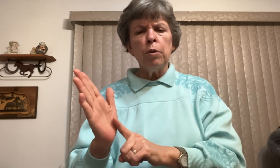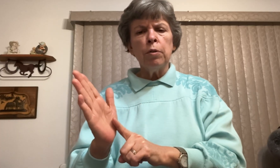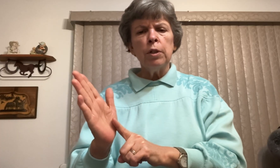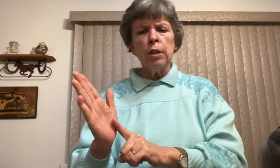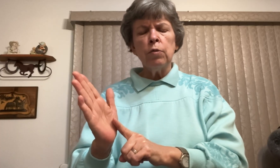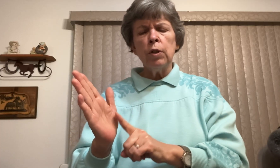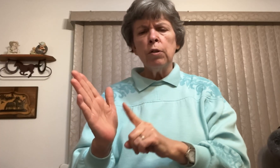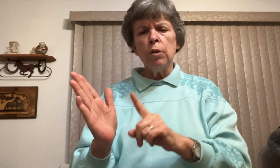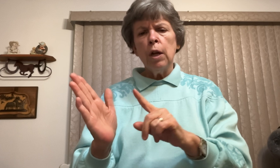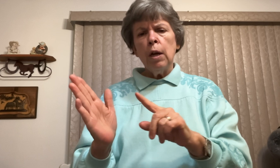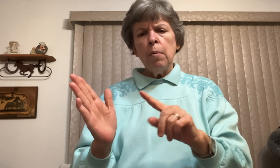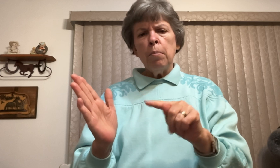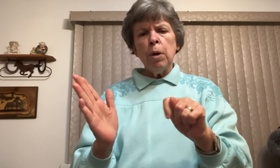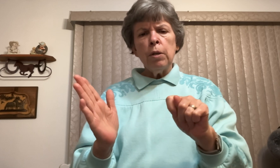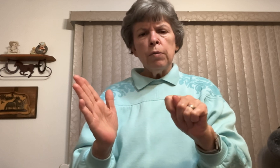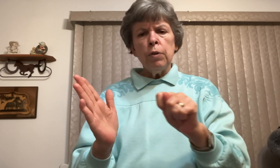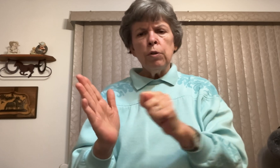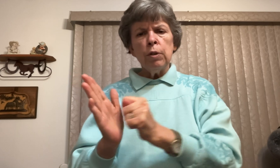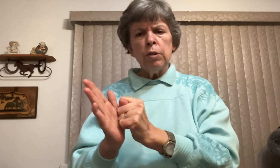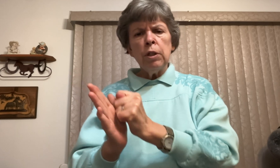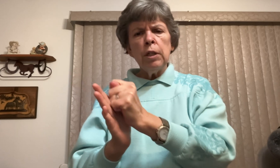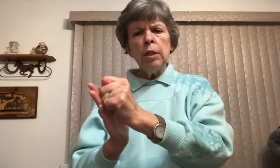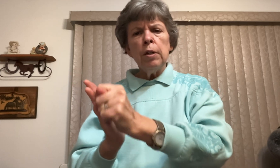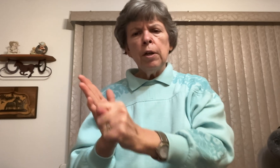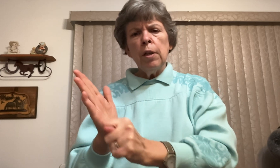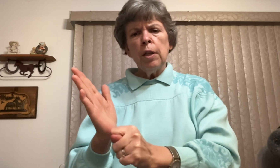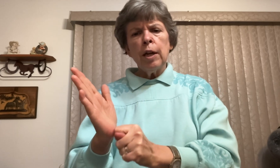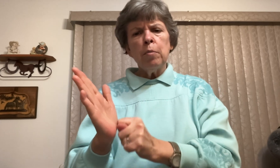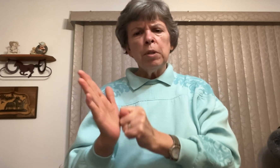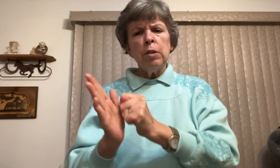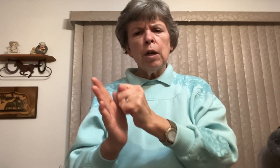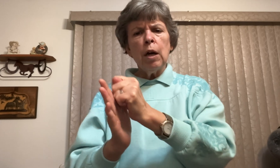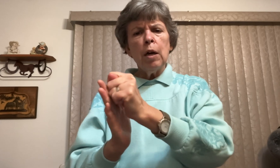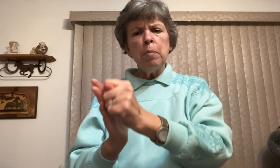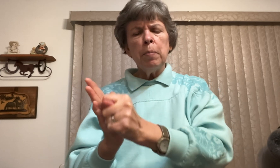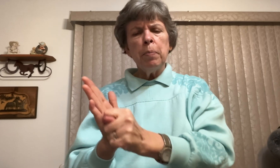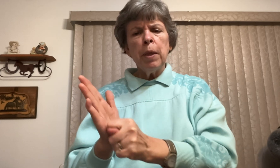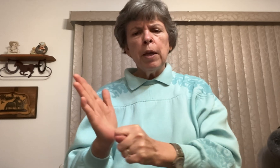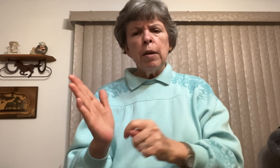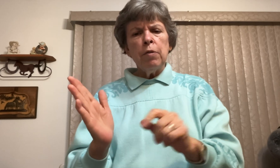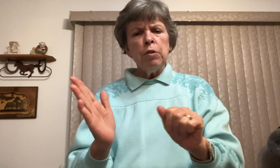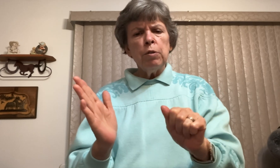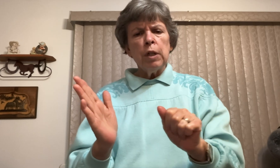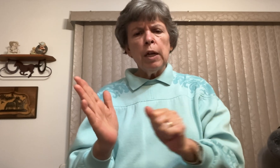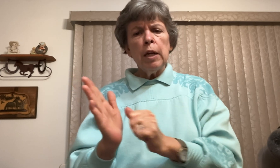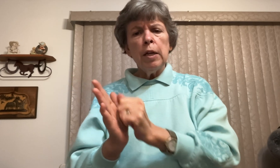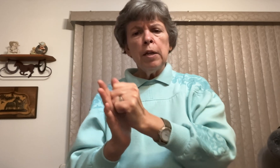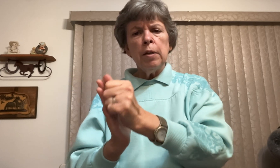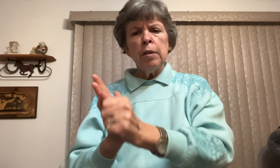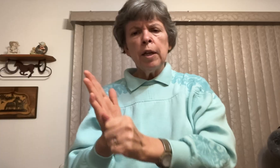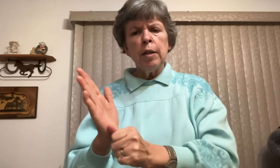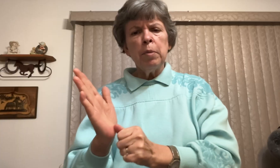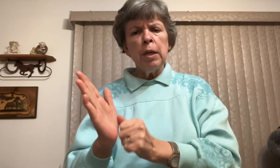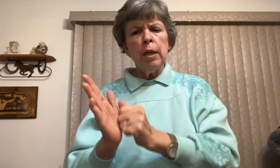your index finger. But if you do a T, that can be time. If you do an A, that could be